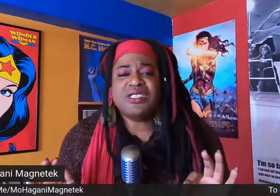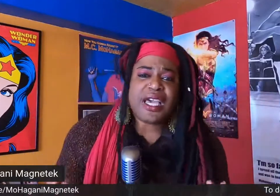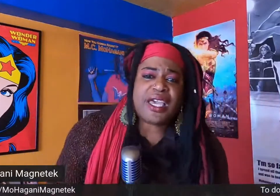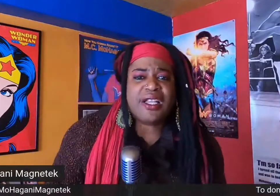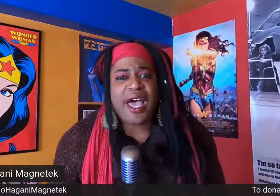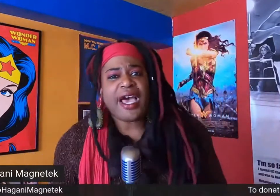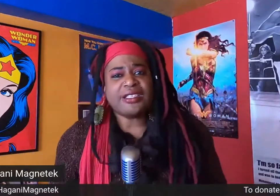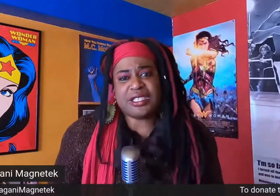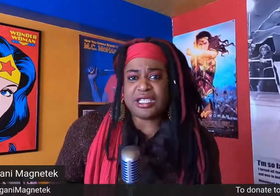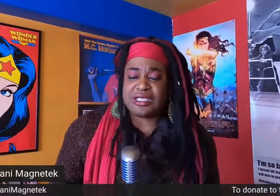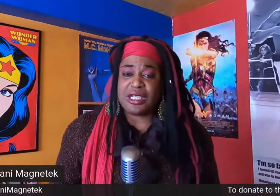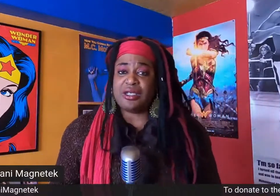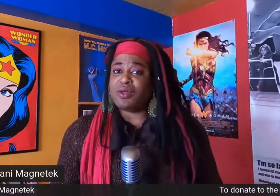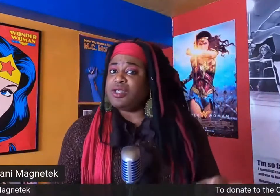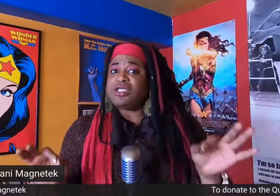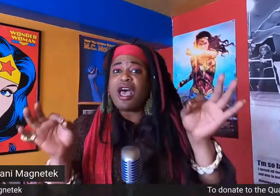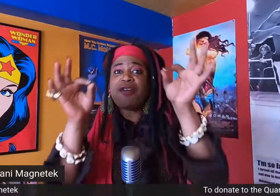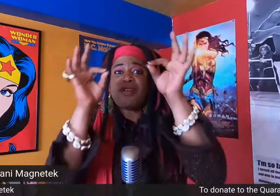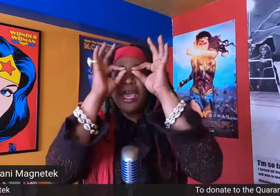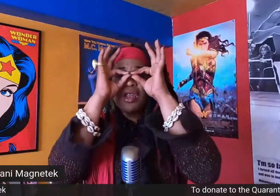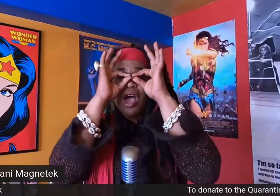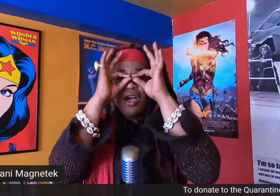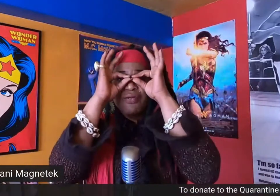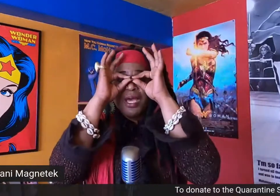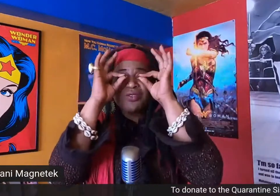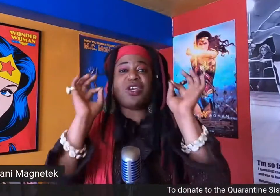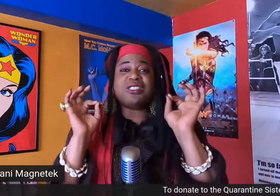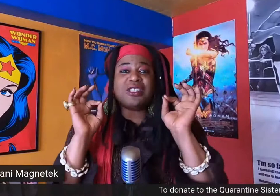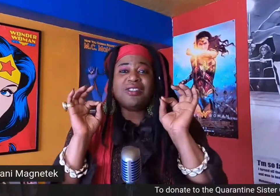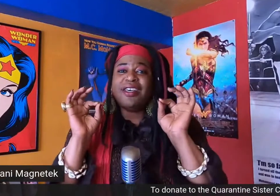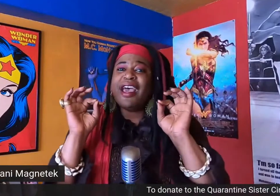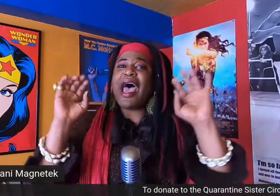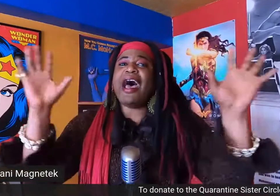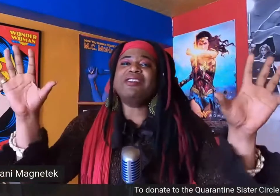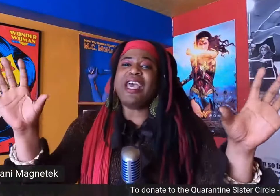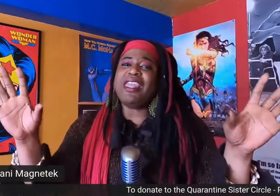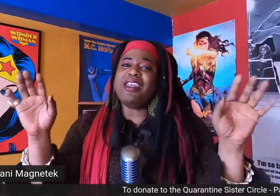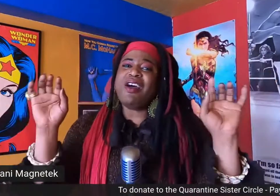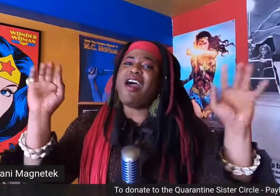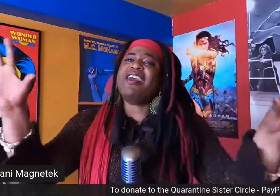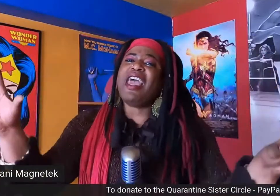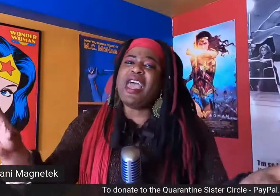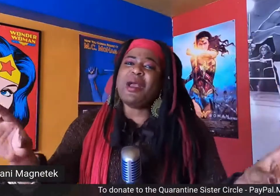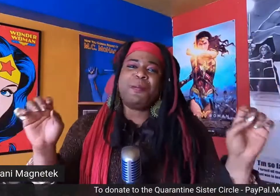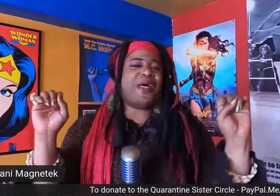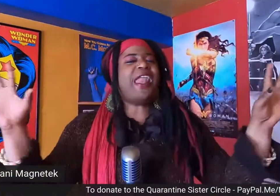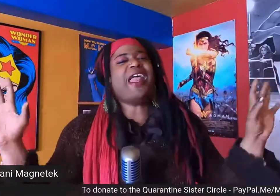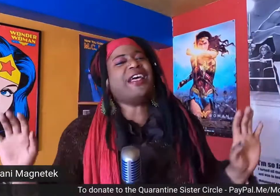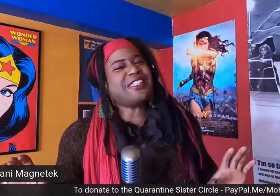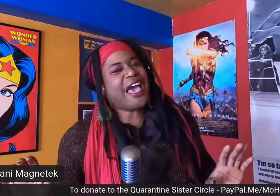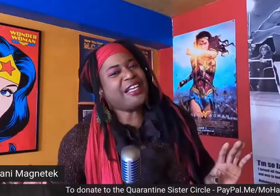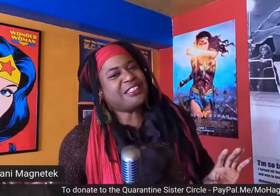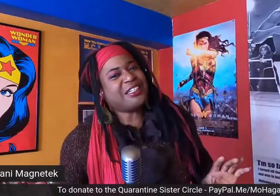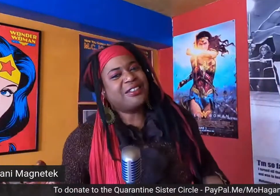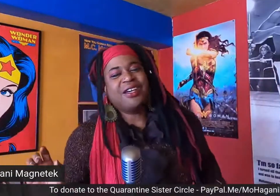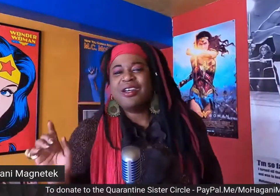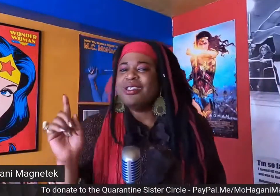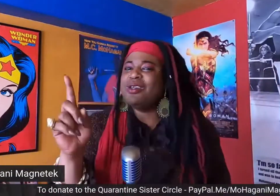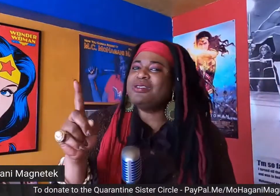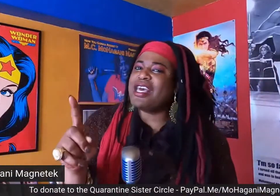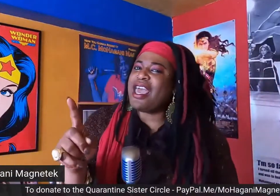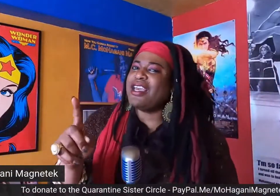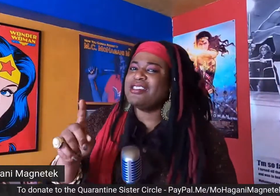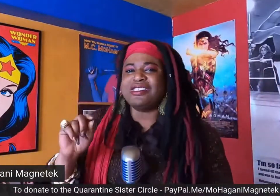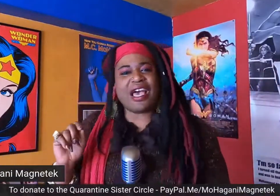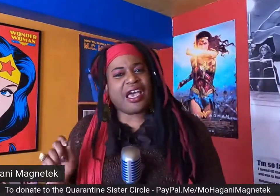of a second-class citizen. When you still have analog for best vision, outdated, archaic, played out education.